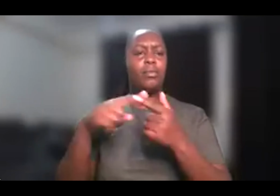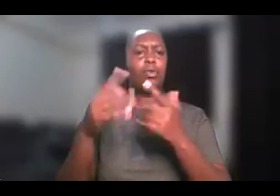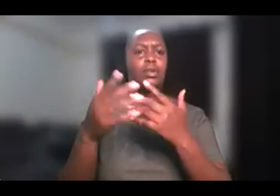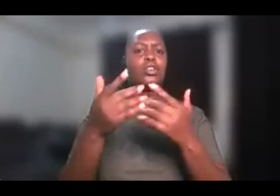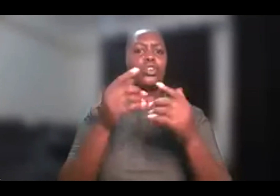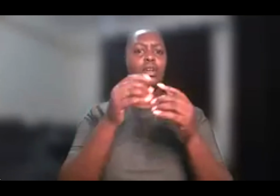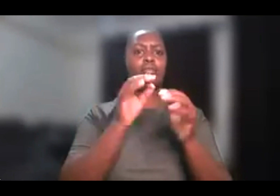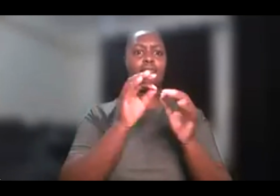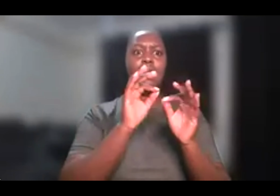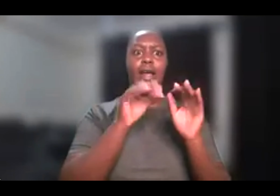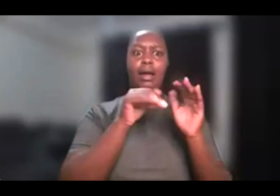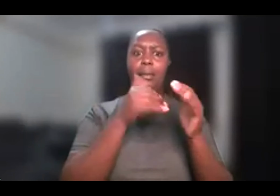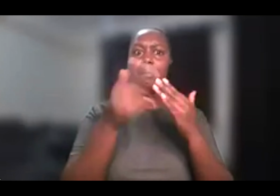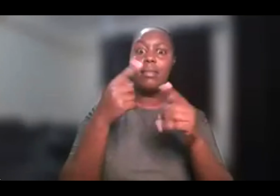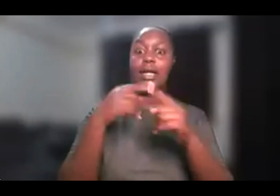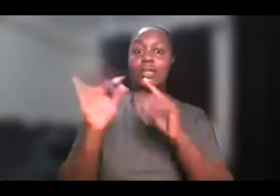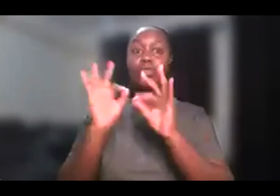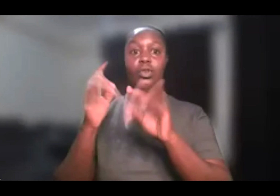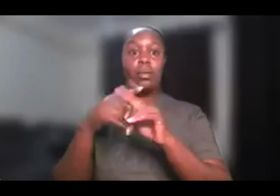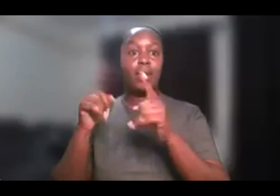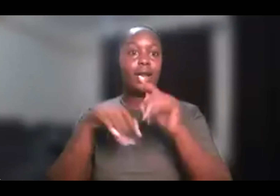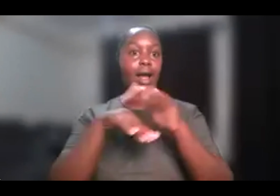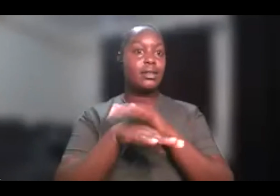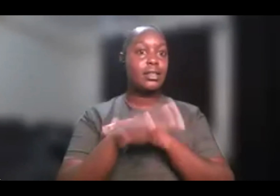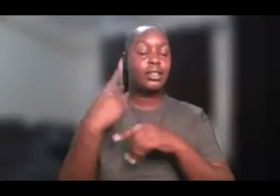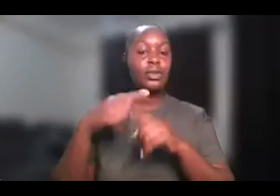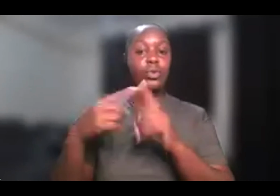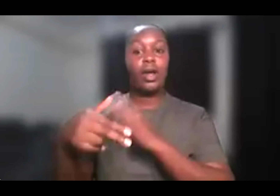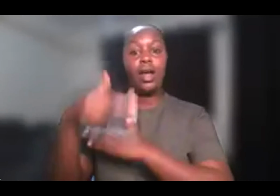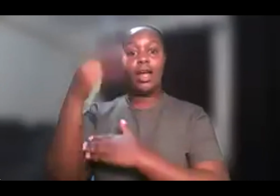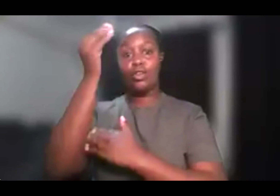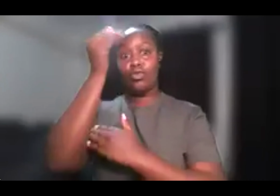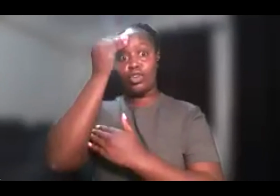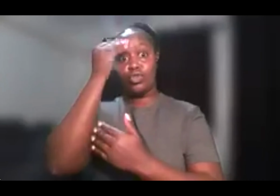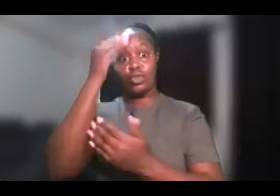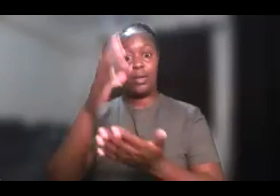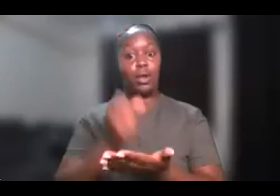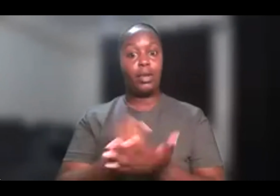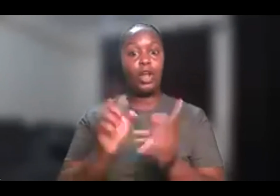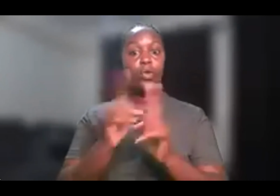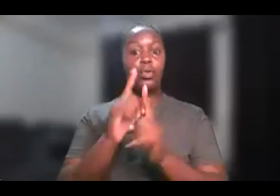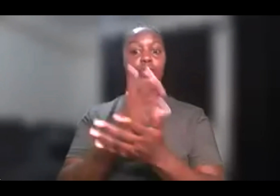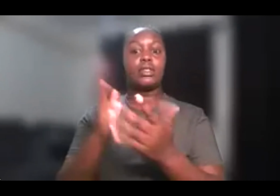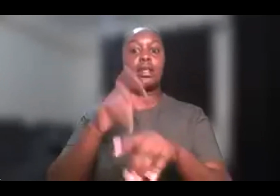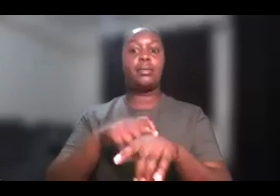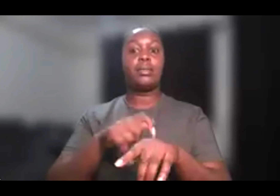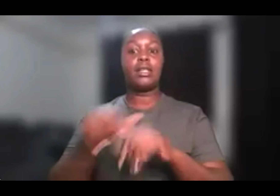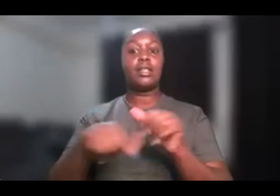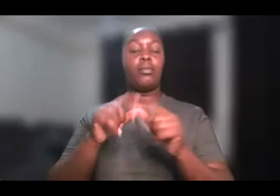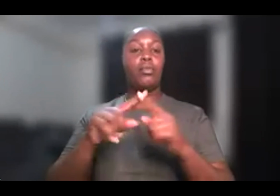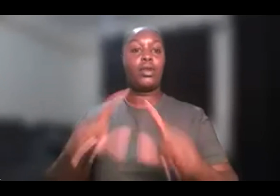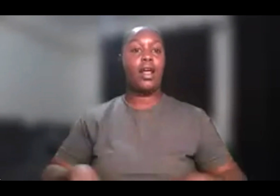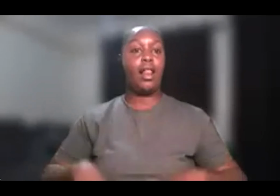service, health, education, employment, and sometimes life itself. This is why we look at technology,